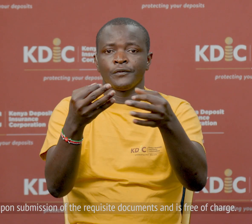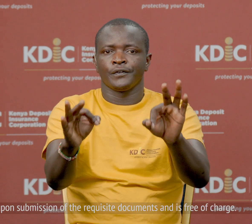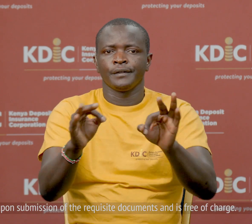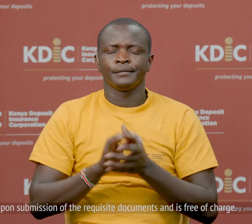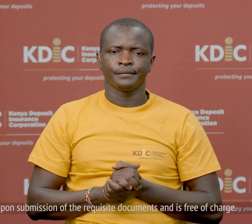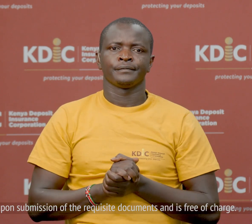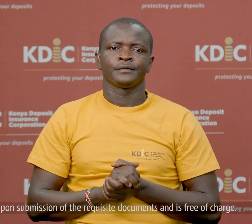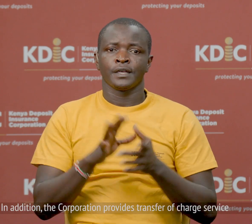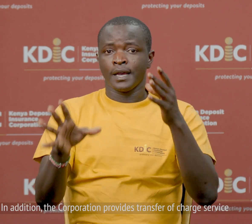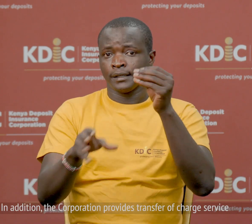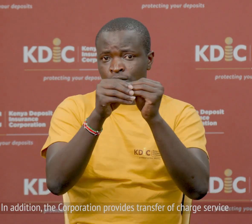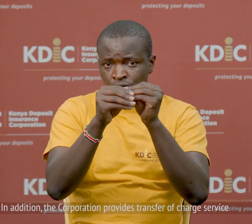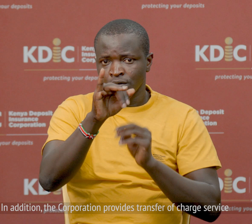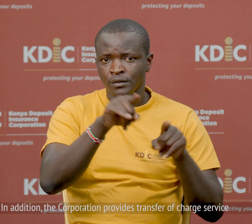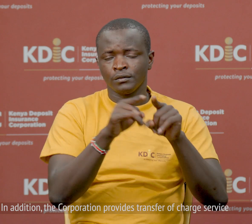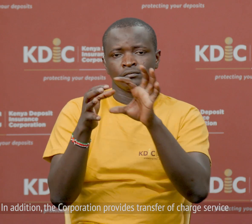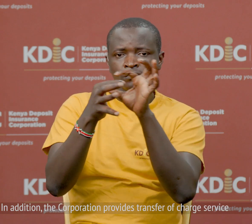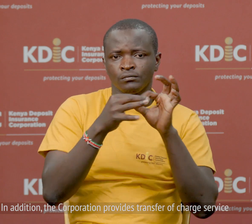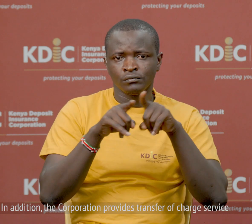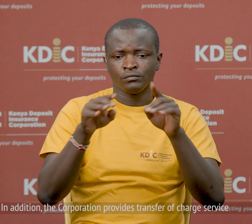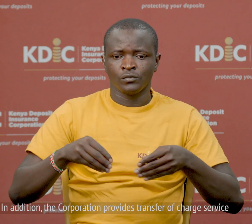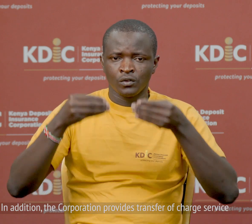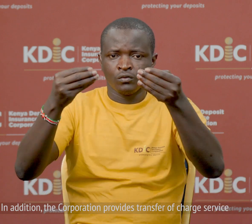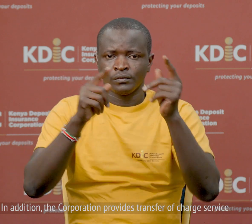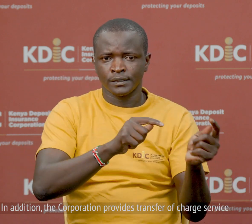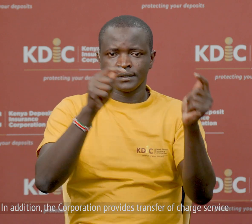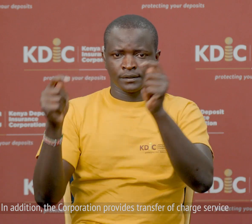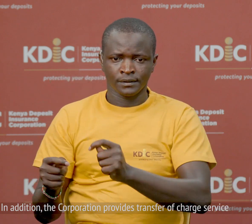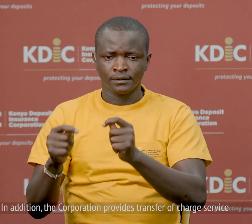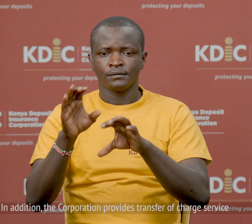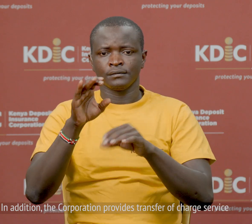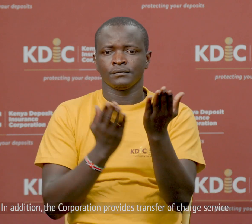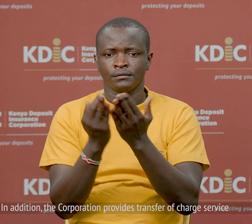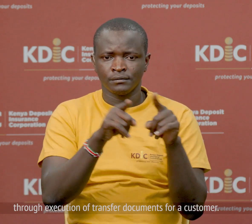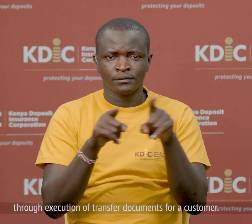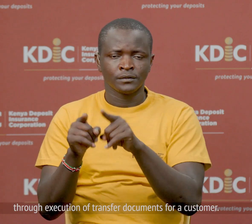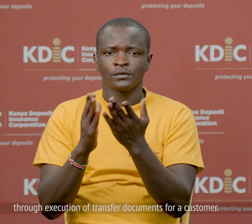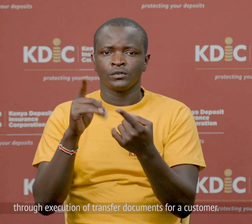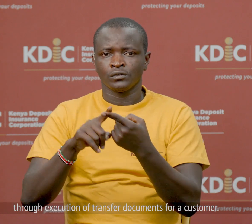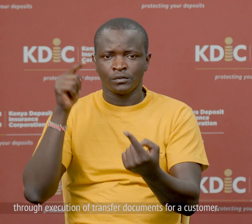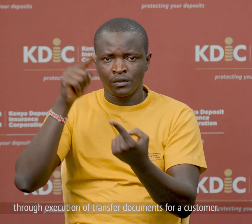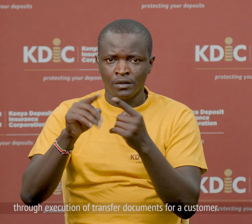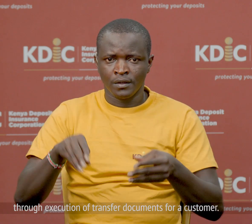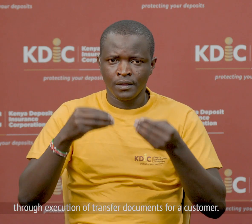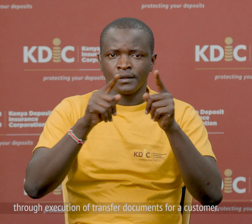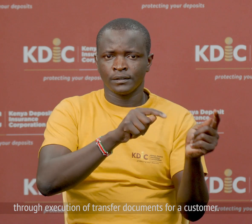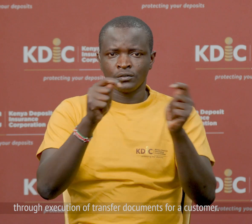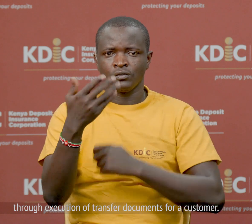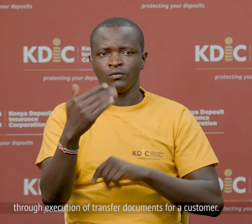of charge. In addition, the corporation provides transfer of charge services through execution of transfer documents for